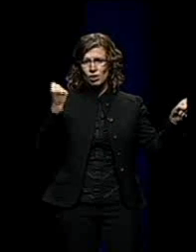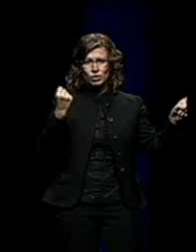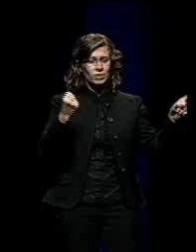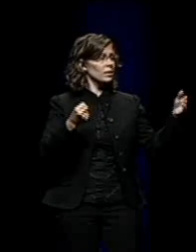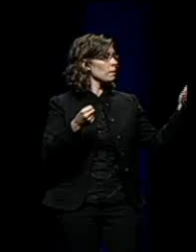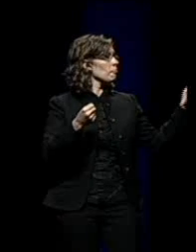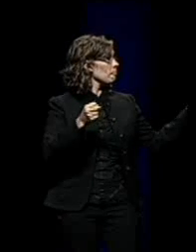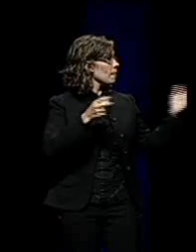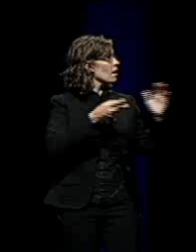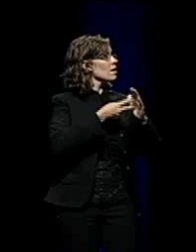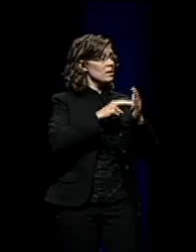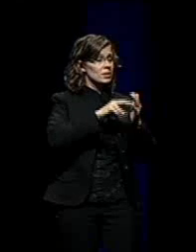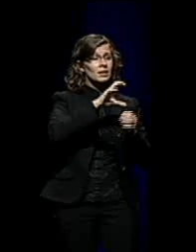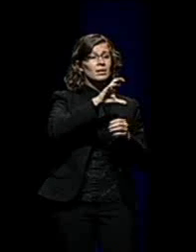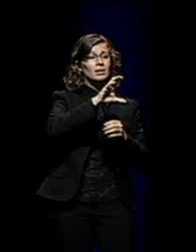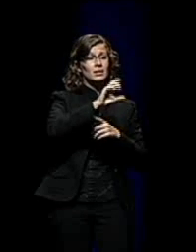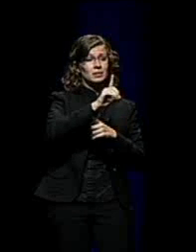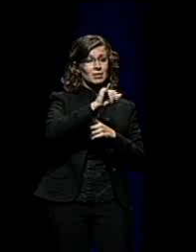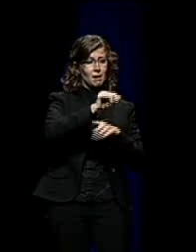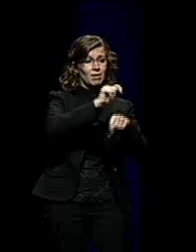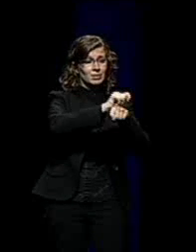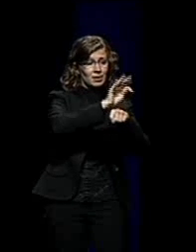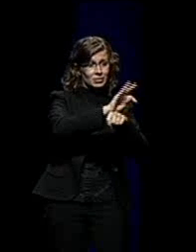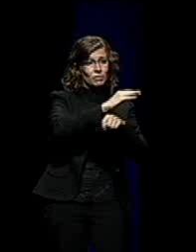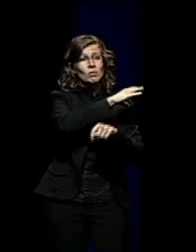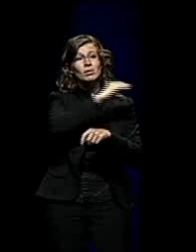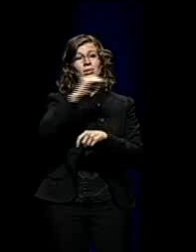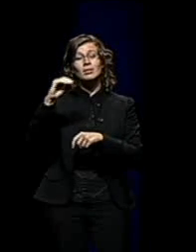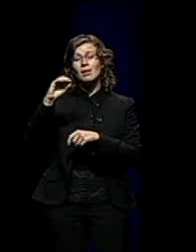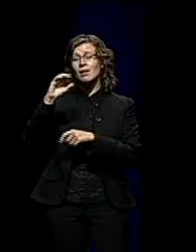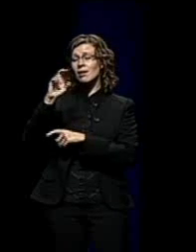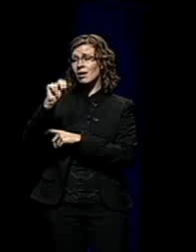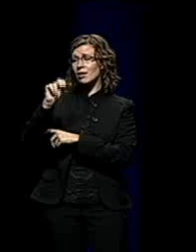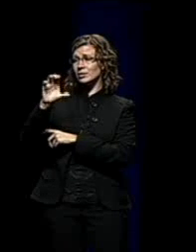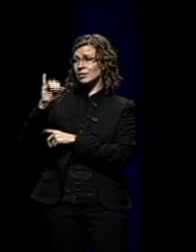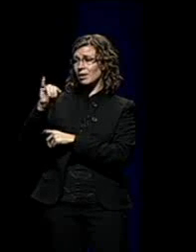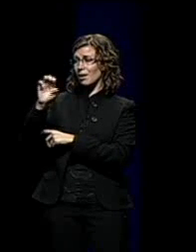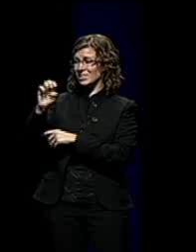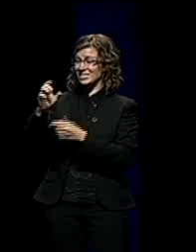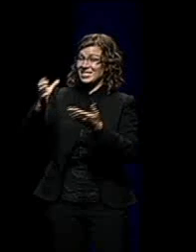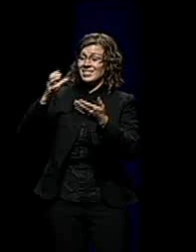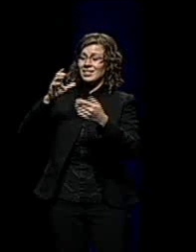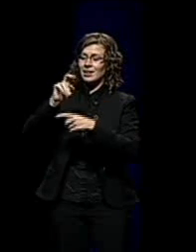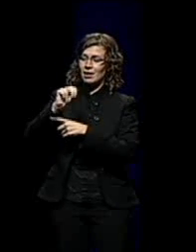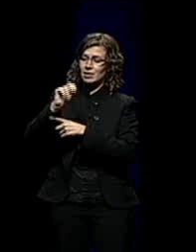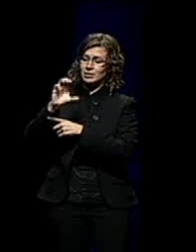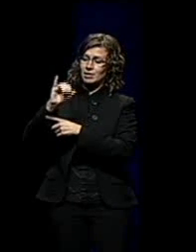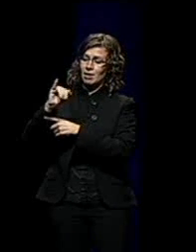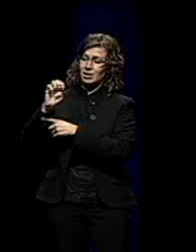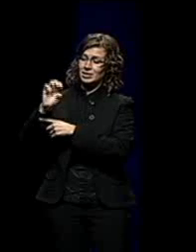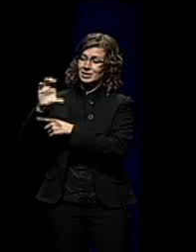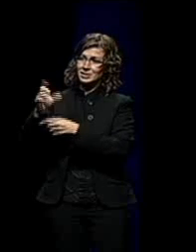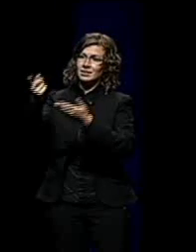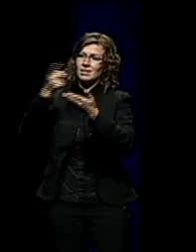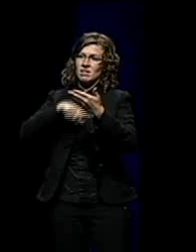of the NCIEC, are meeting next week to further work on enhancements to the CDI. And as Buck